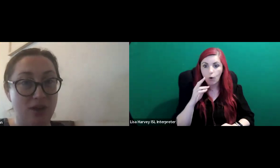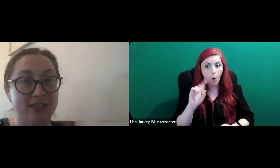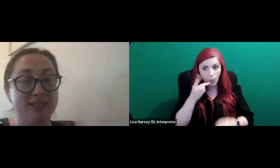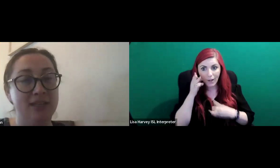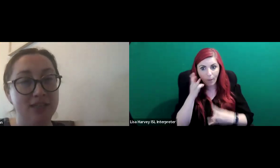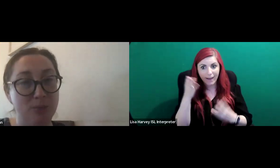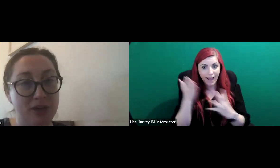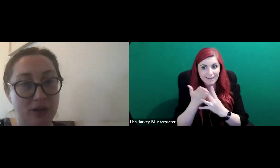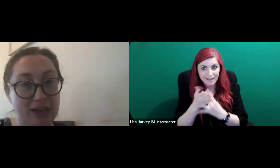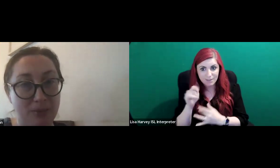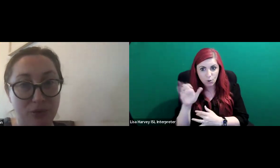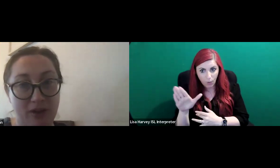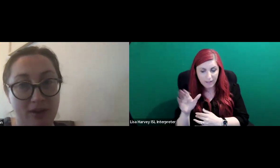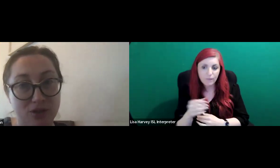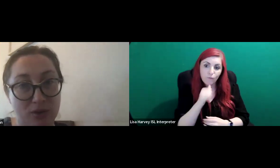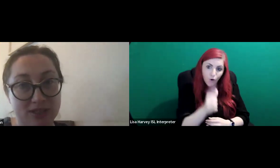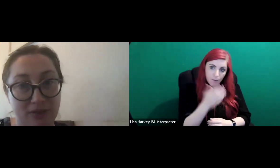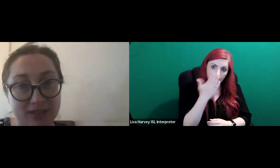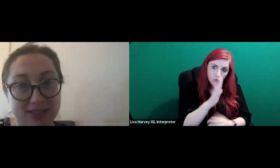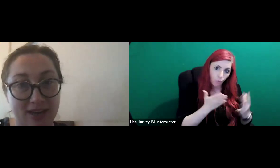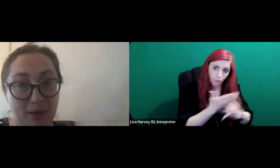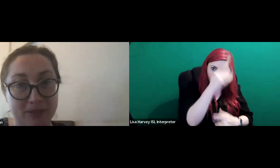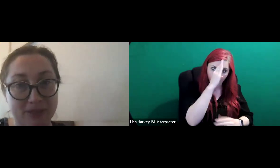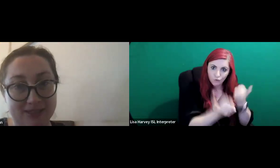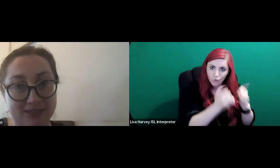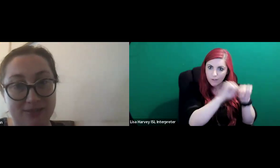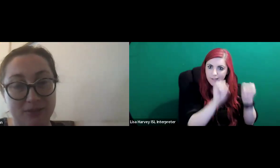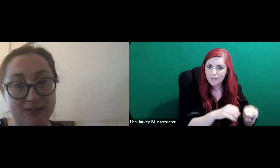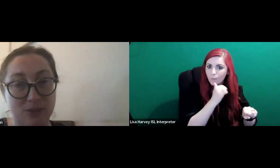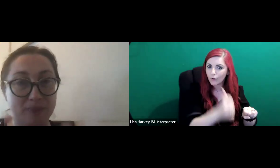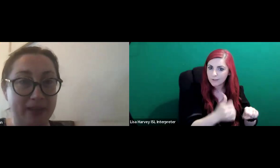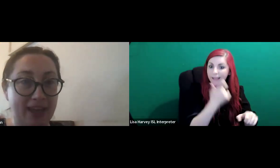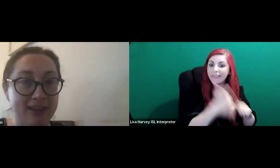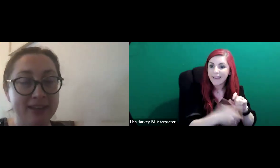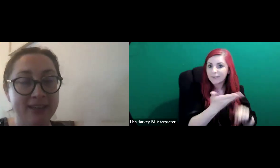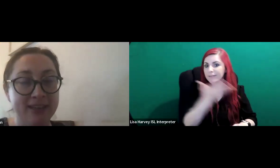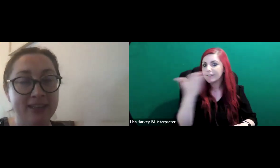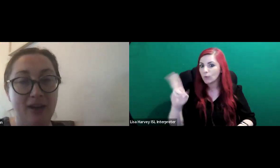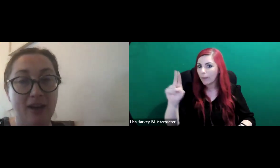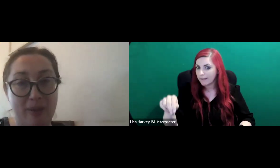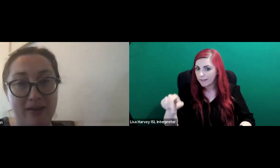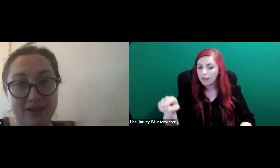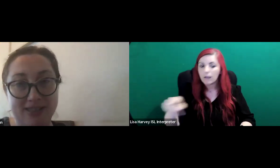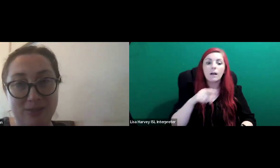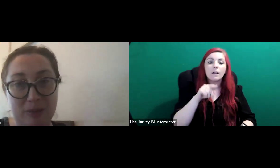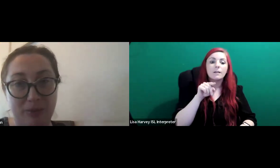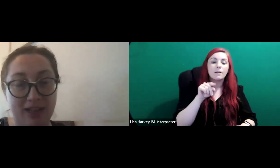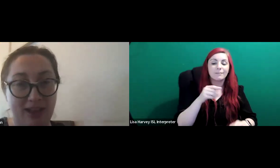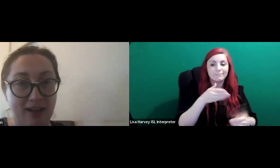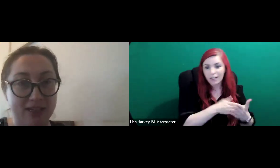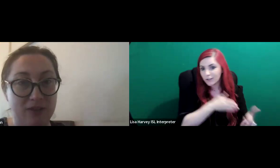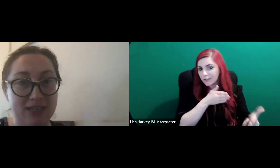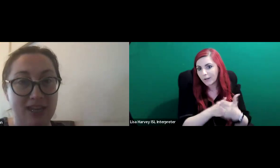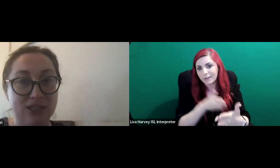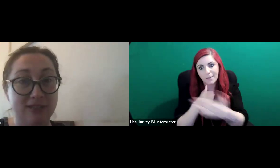at least tried to bring your claim through the Irish courts first and not been successful. So again, there are a lot of barriers to people